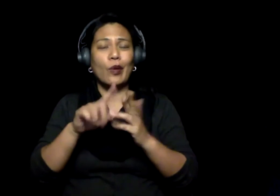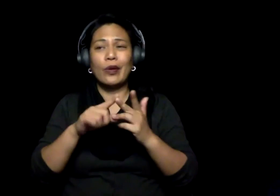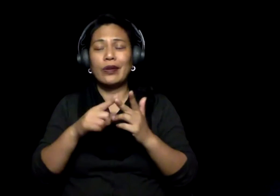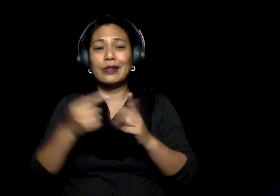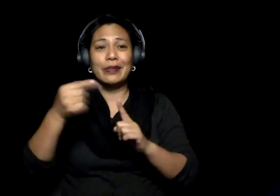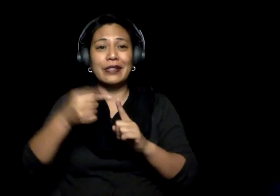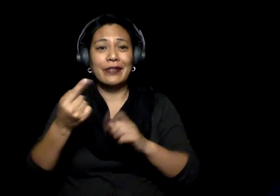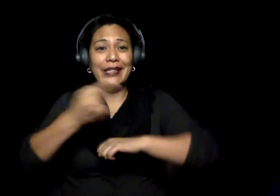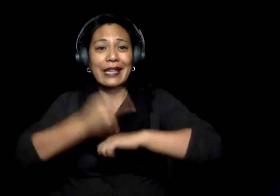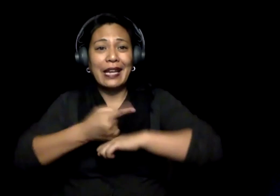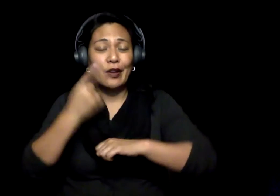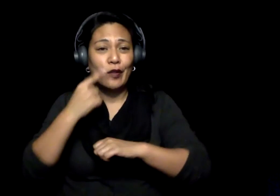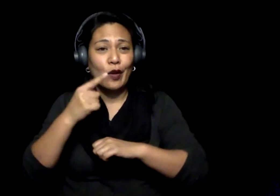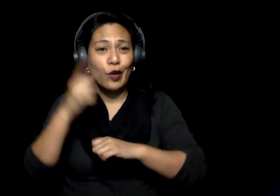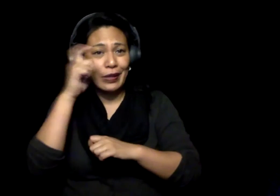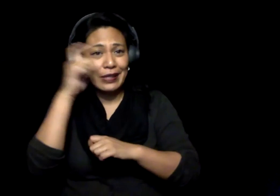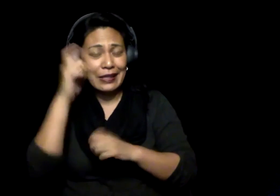residency?